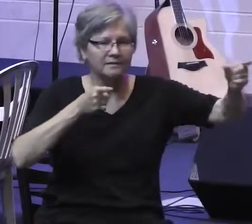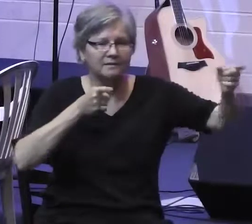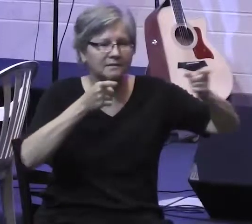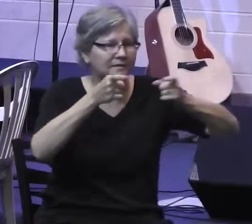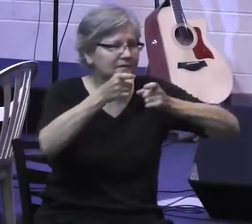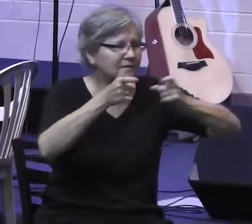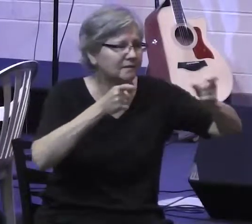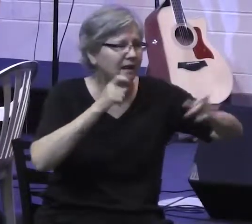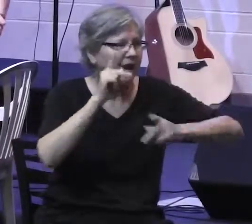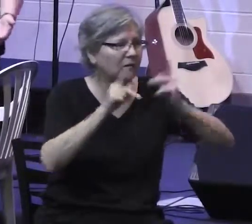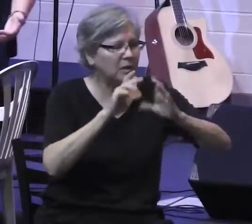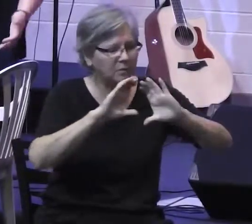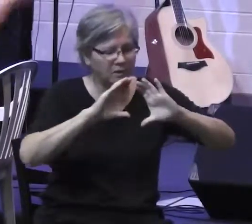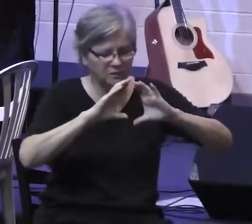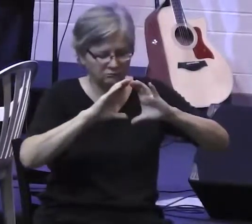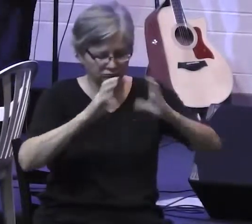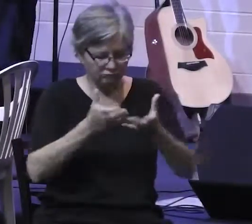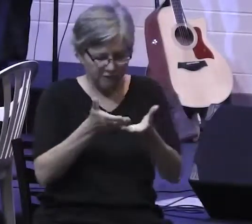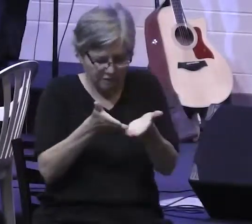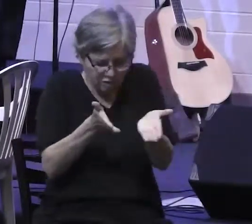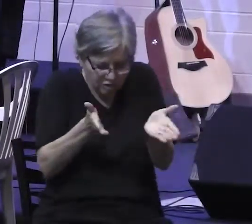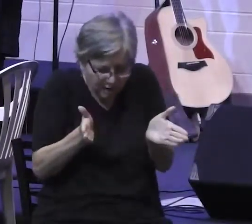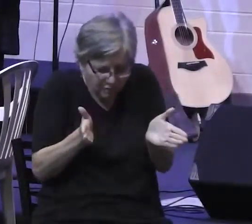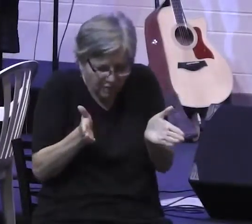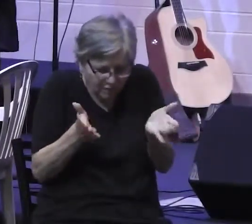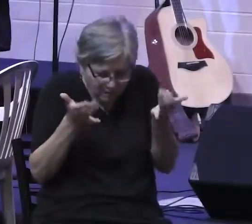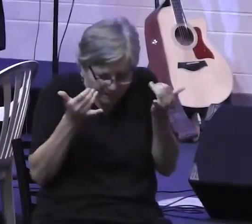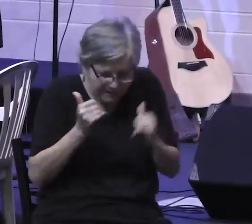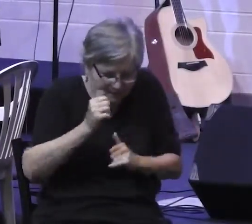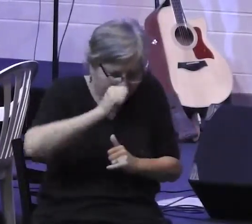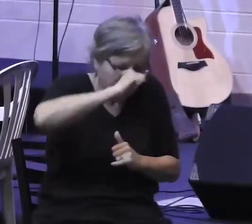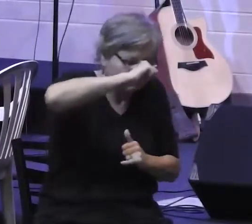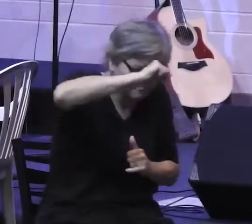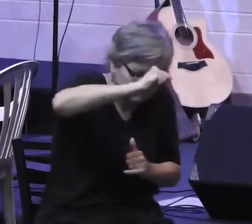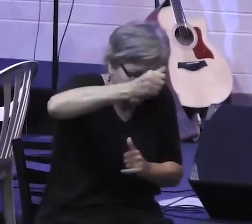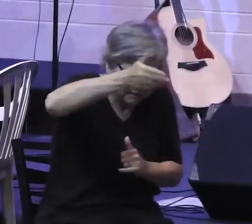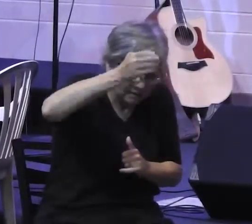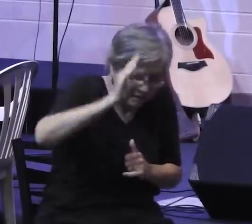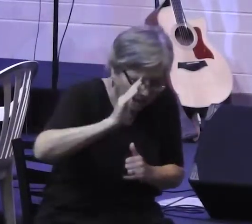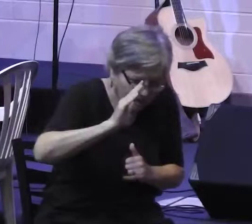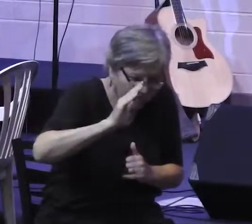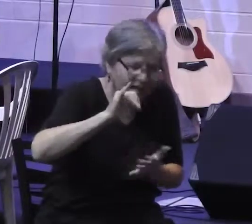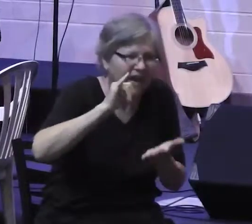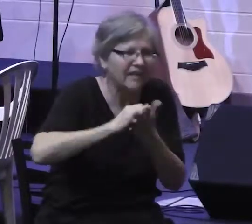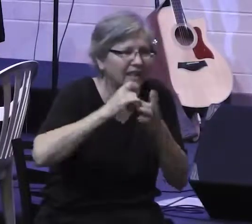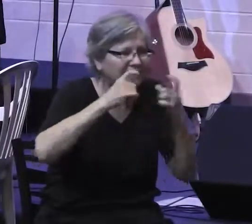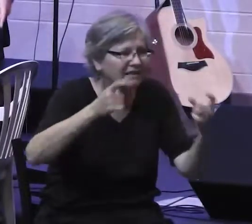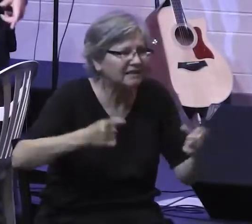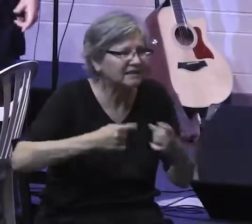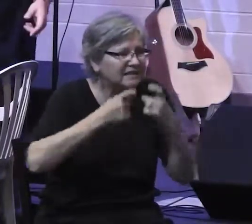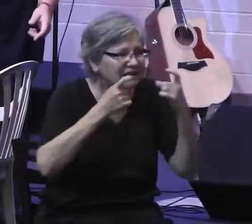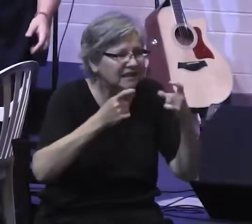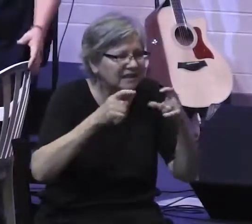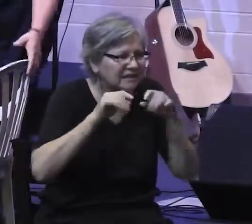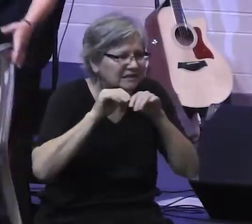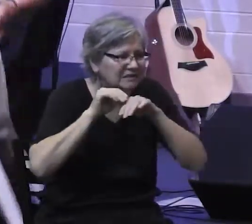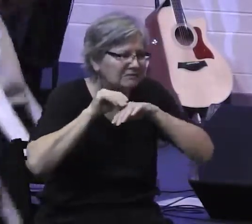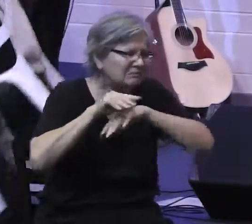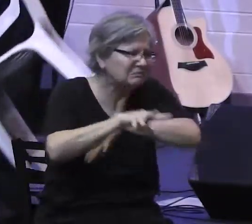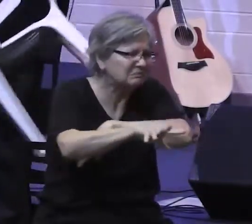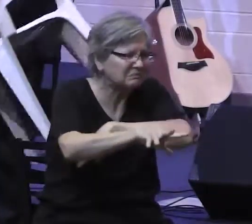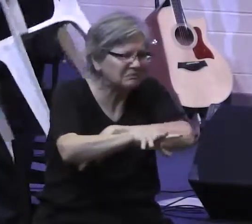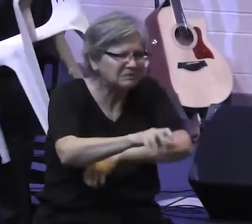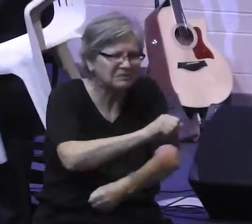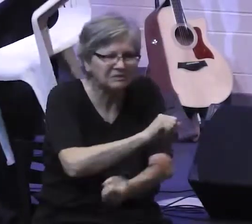And sin as a disease is powerful and crazy and nuts and ruins everything. And so